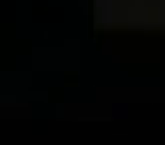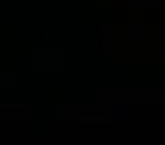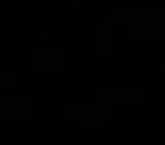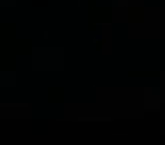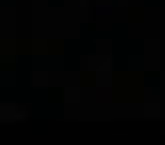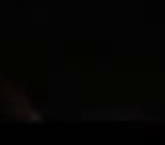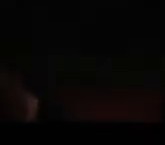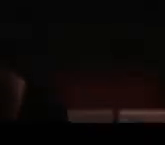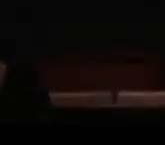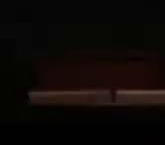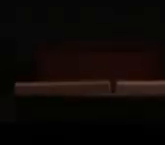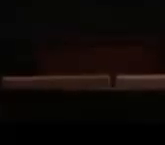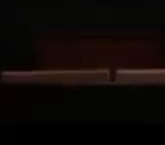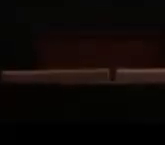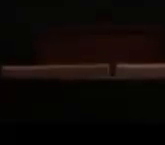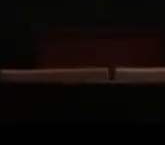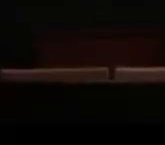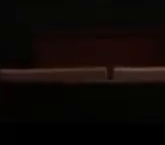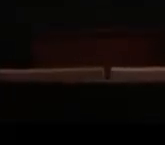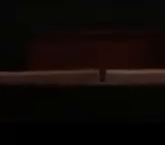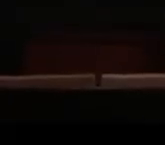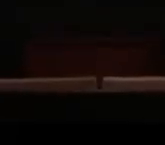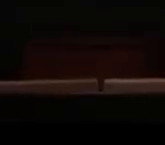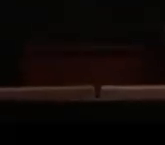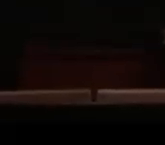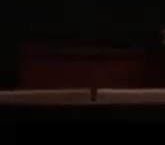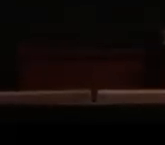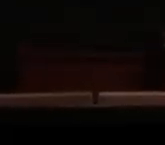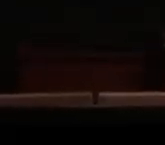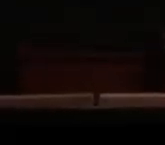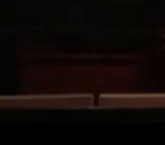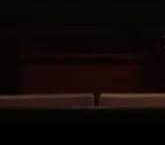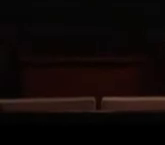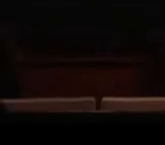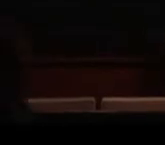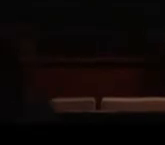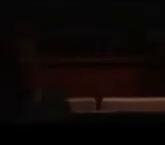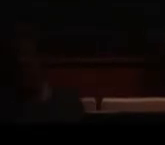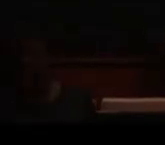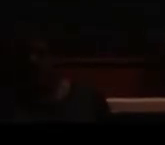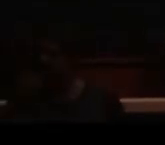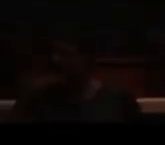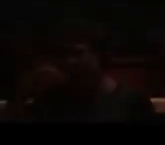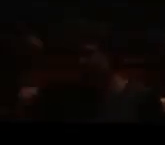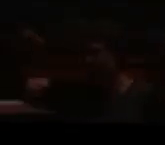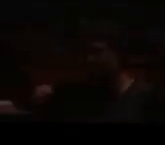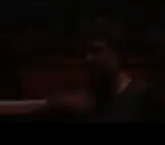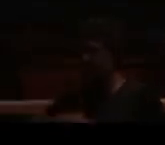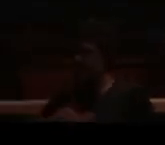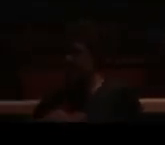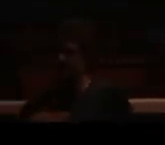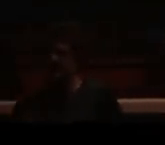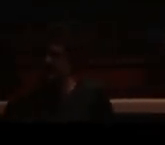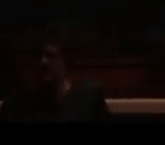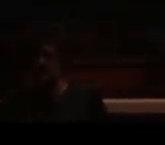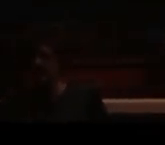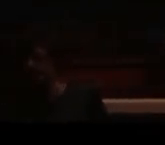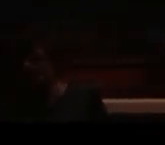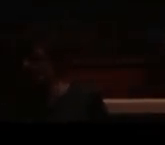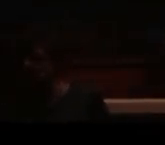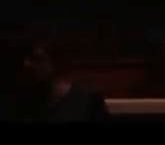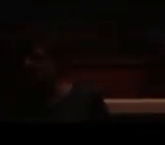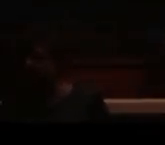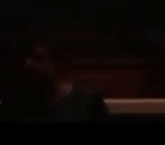you have? Yes. There's a light switch back there you can turn on.